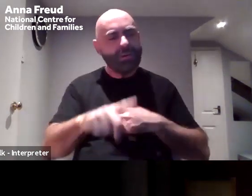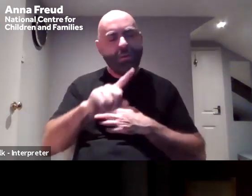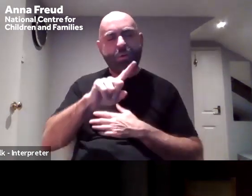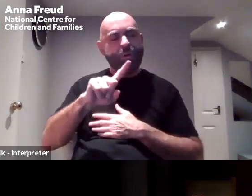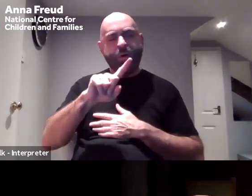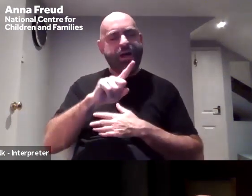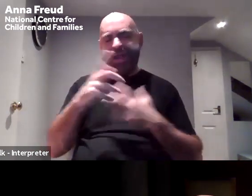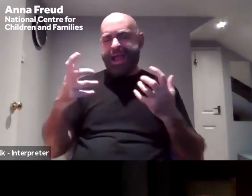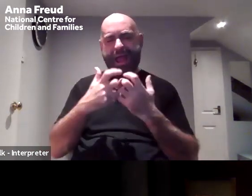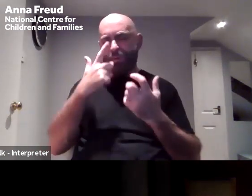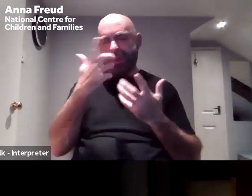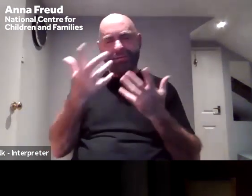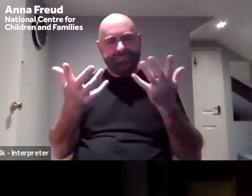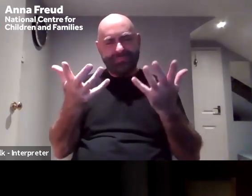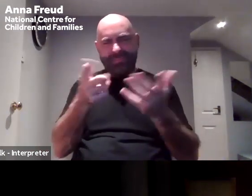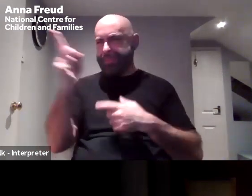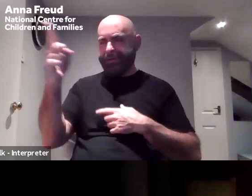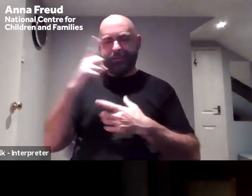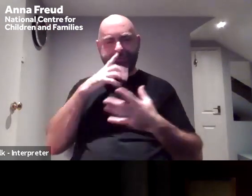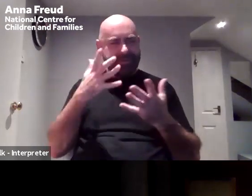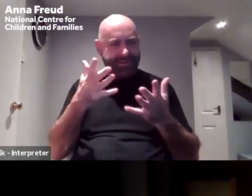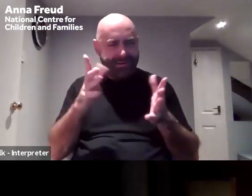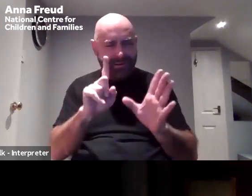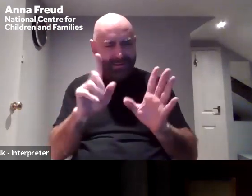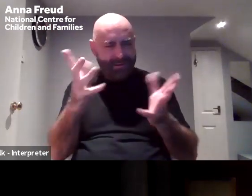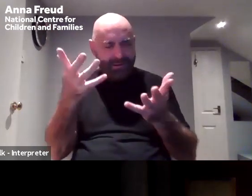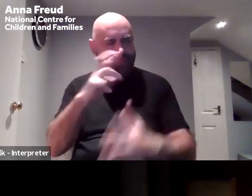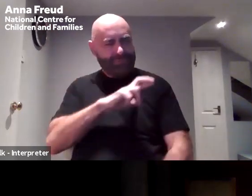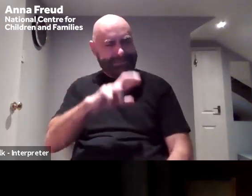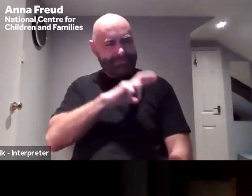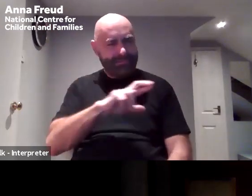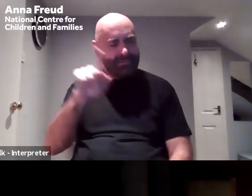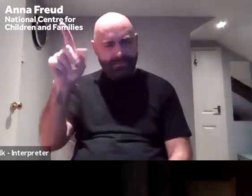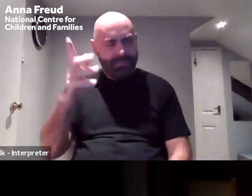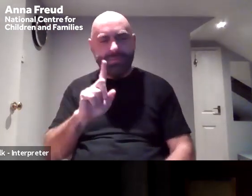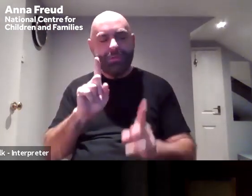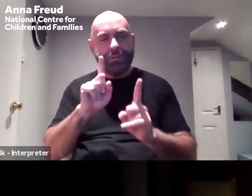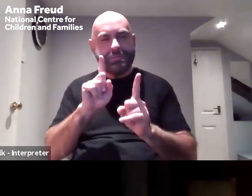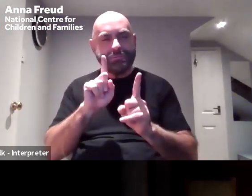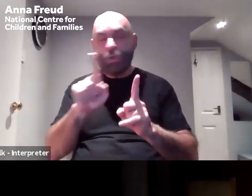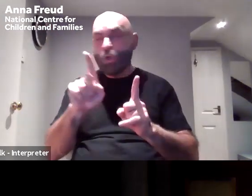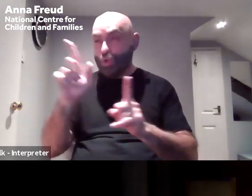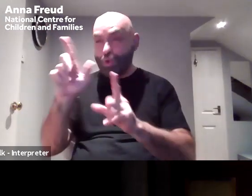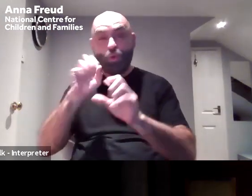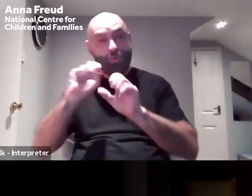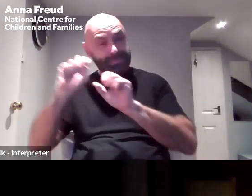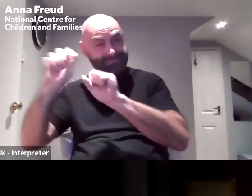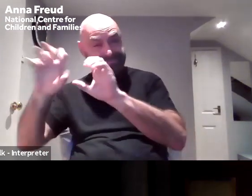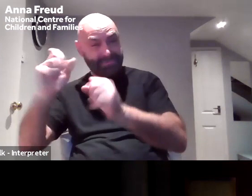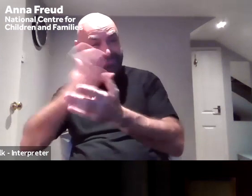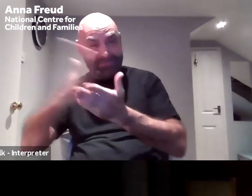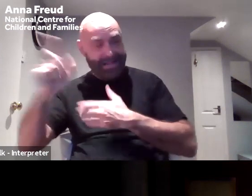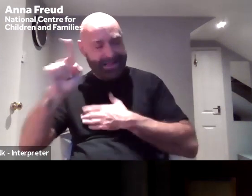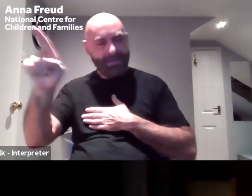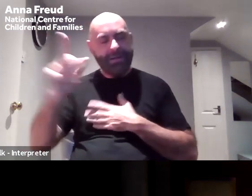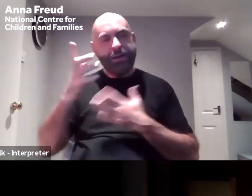How can you justify it? Is there any, what you've made so clear is